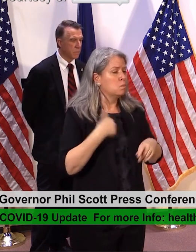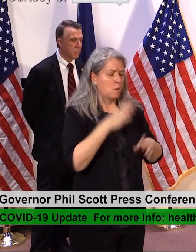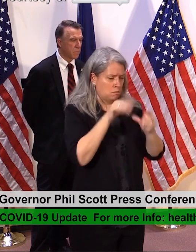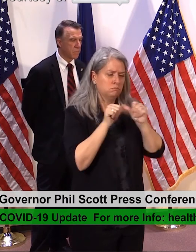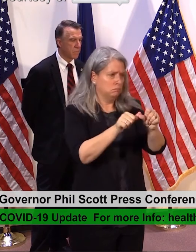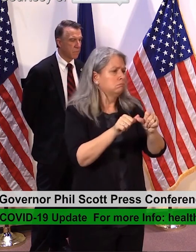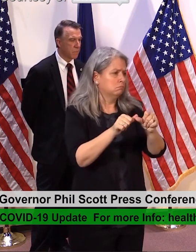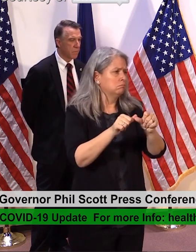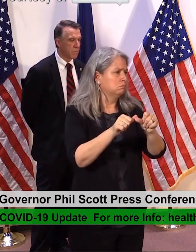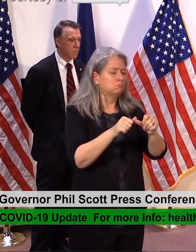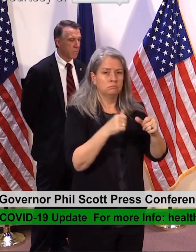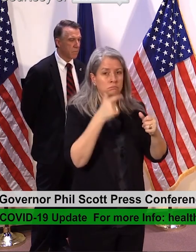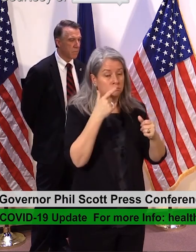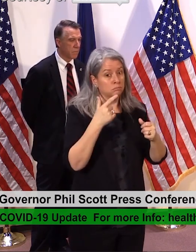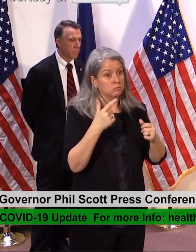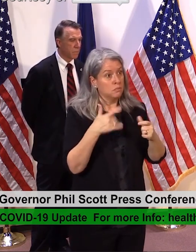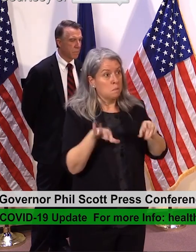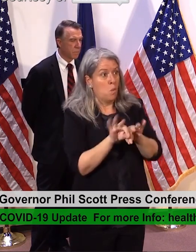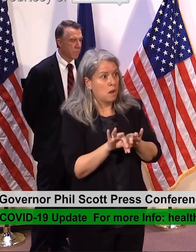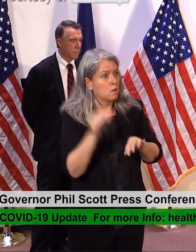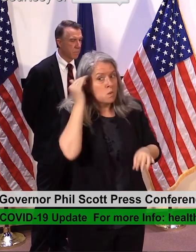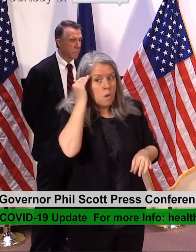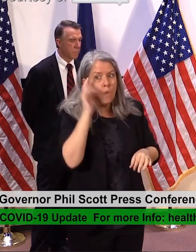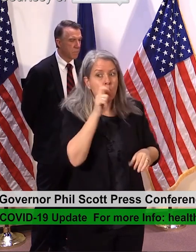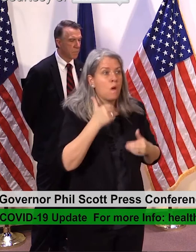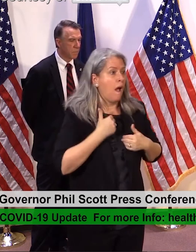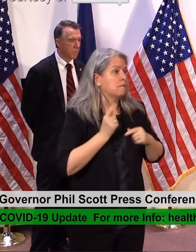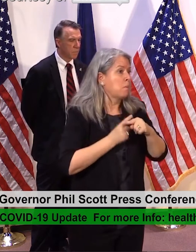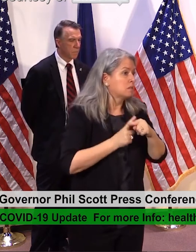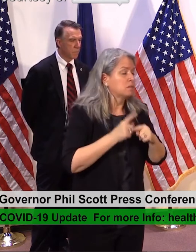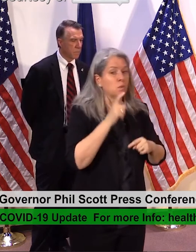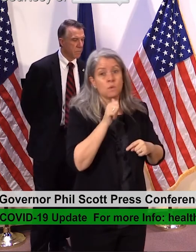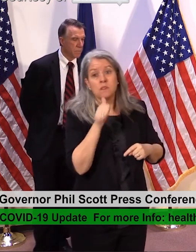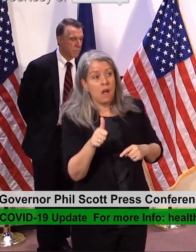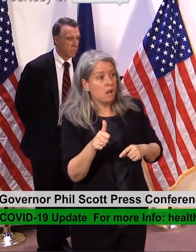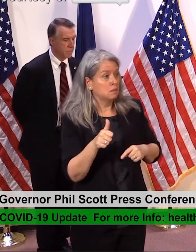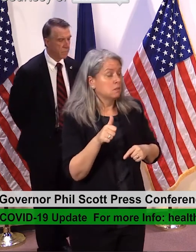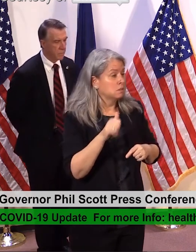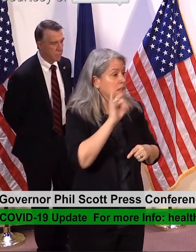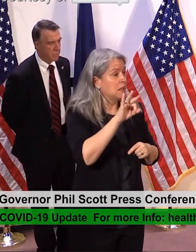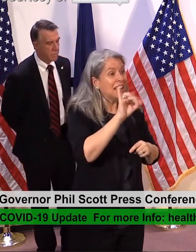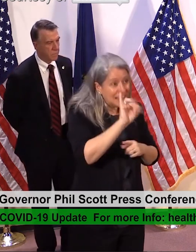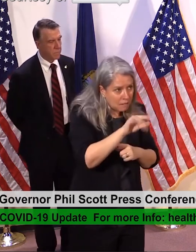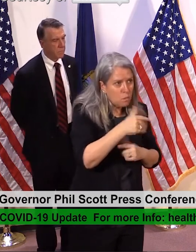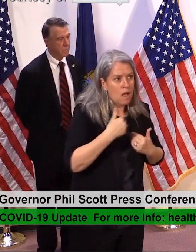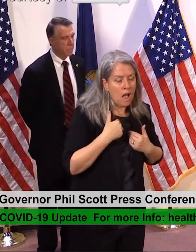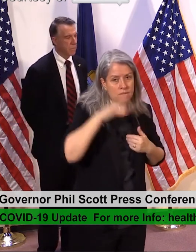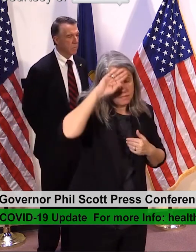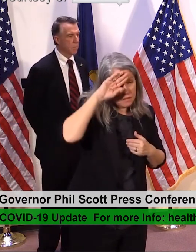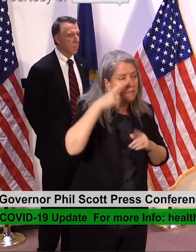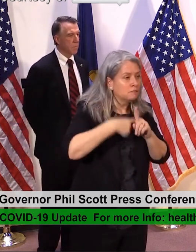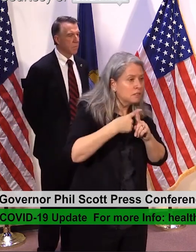the foreseeable future, because it's very, very important as part of a containment strategy, as well